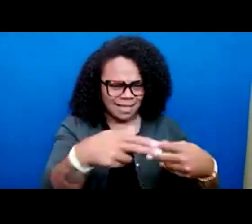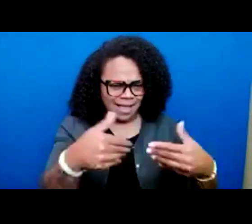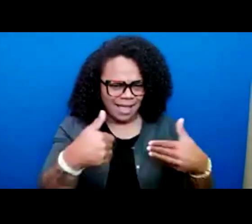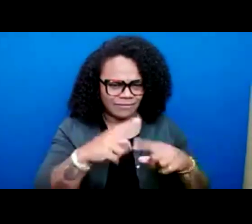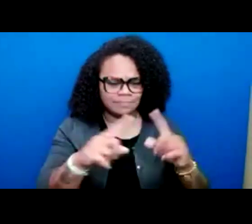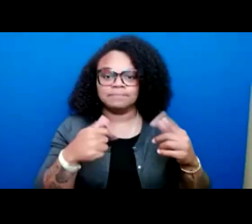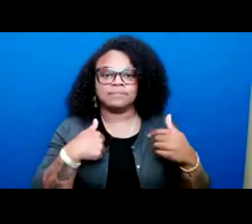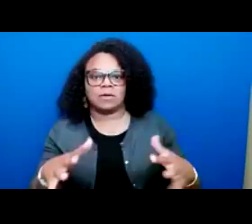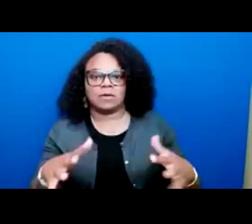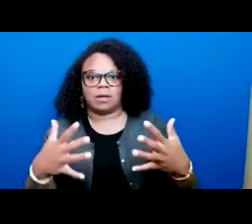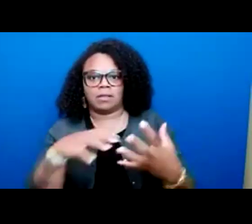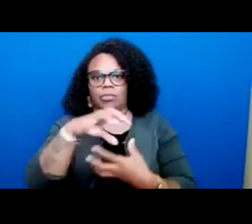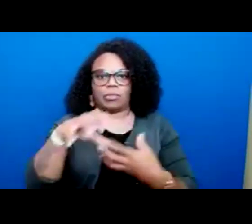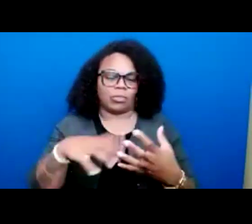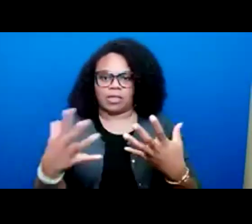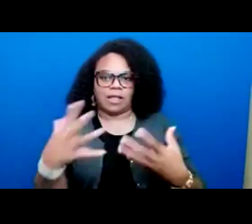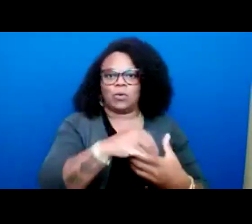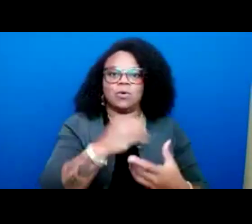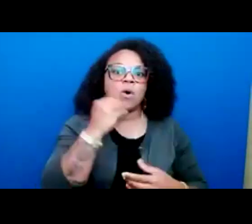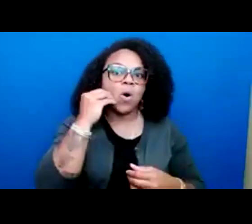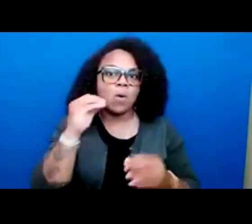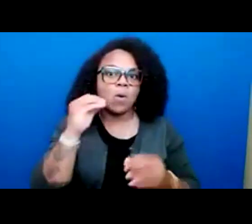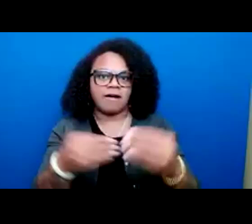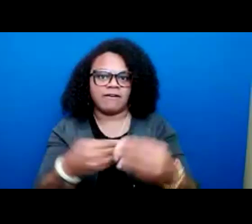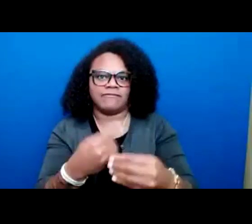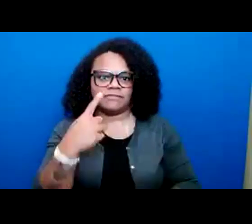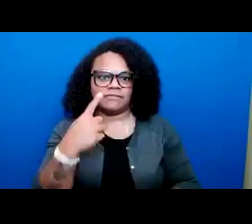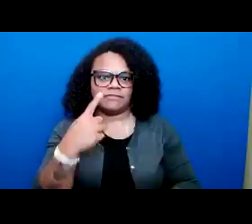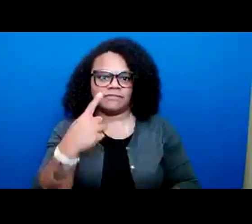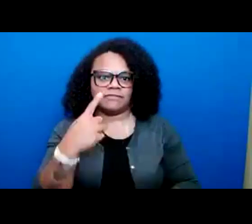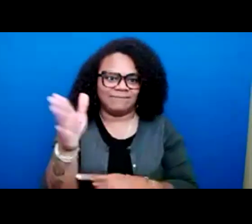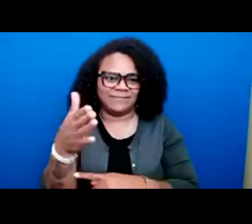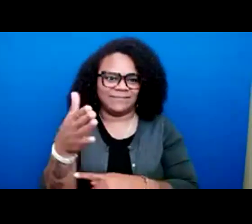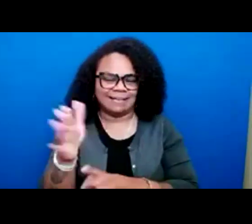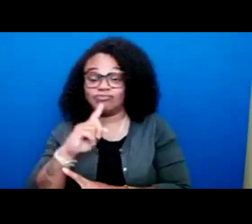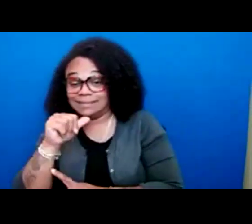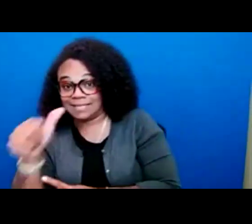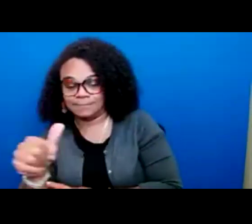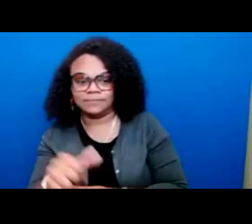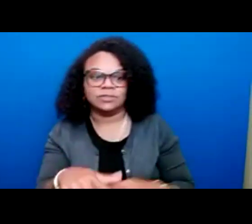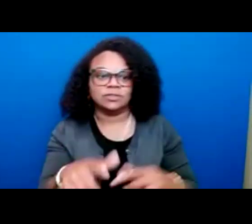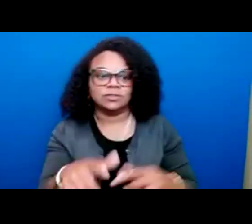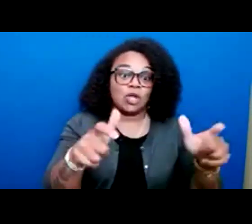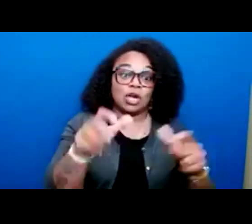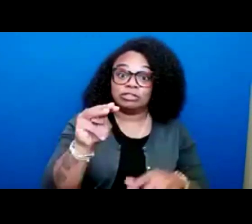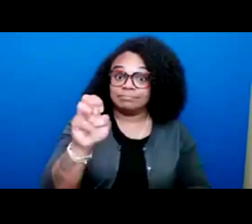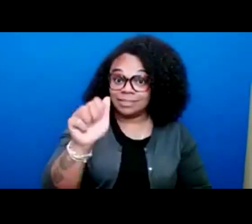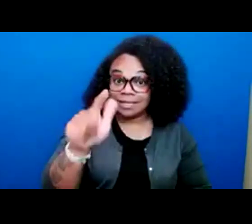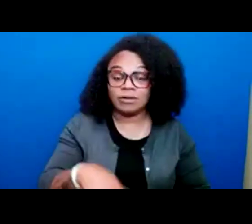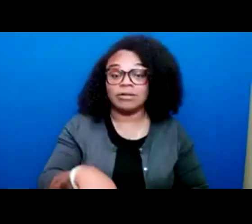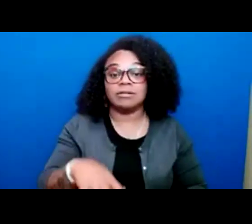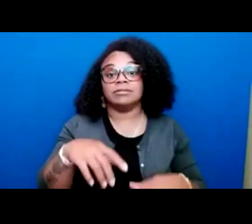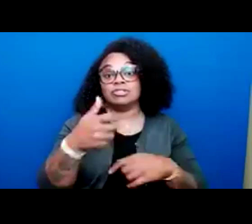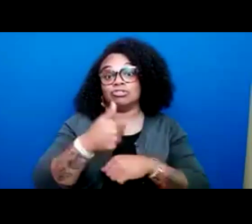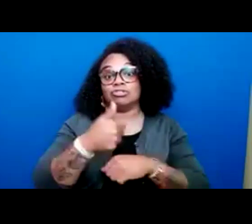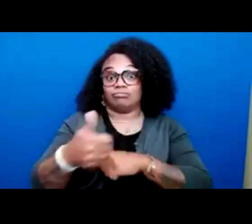into red flag categories because it's actually not. So you see here, large meals, travel deductions. I talked